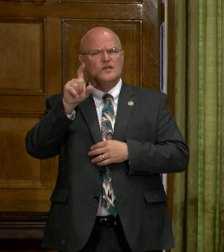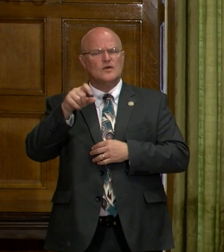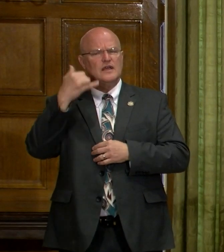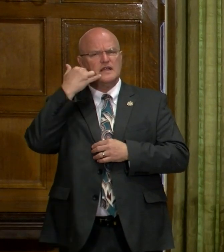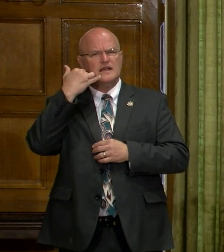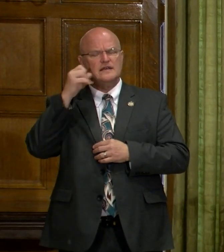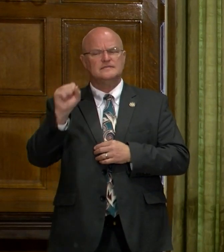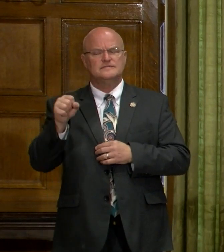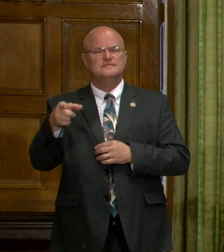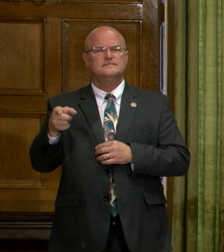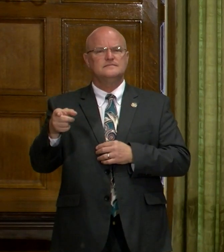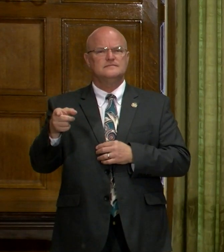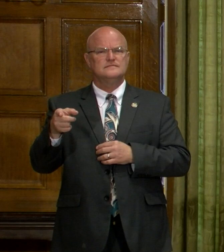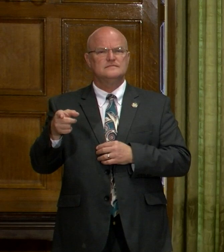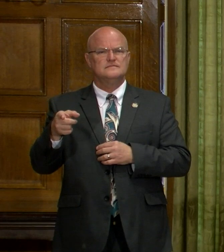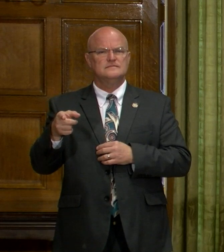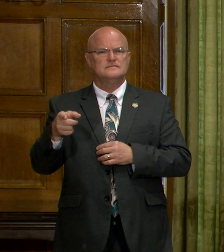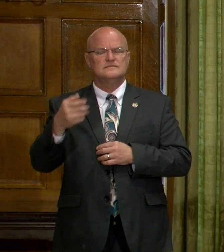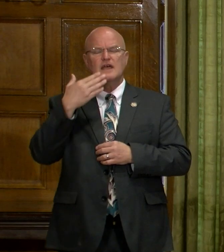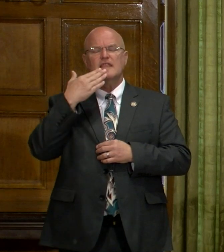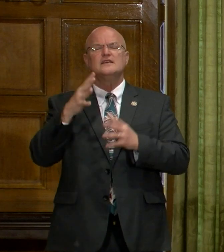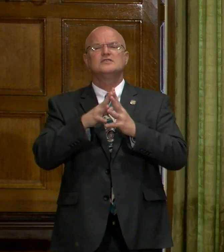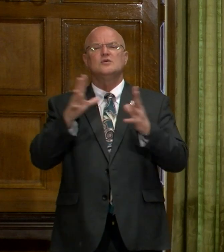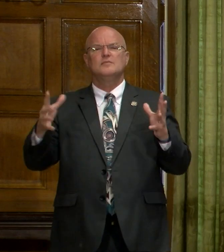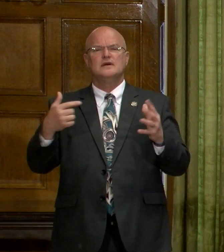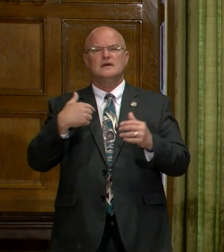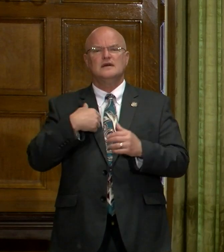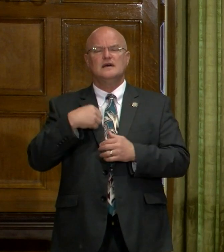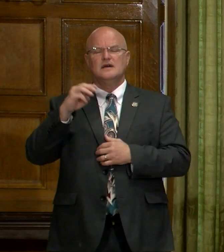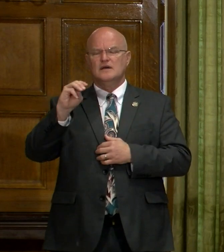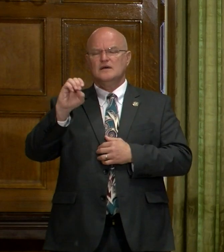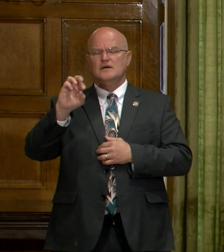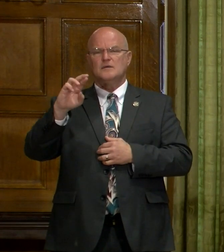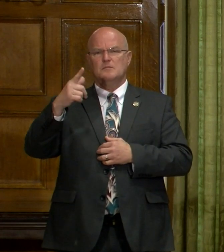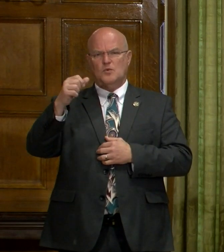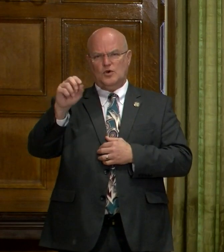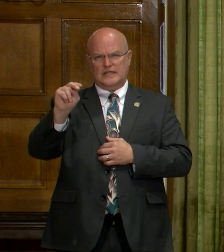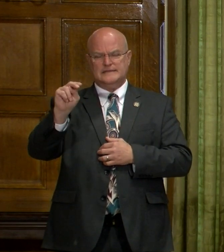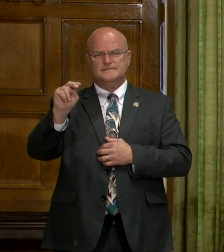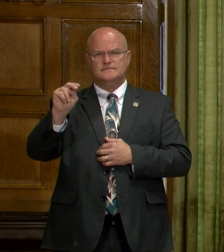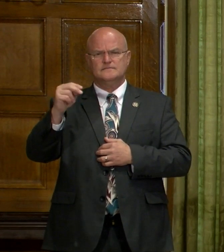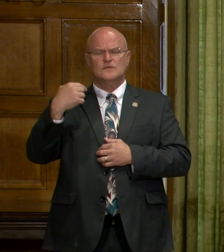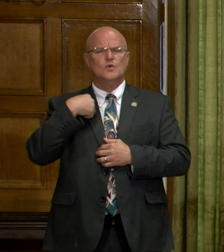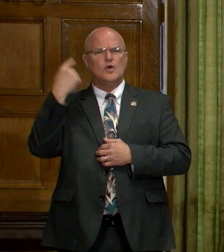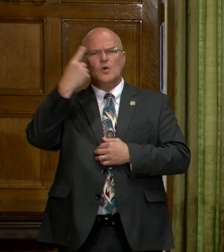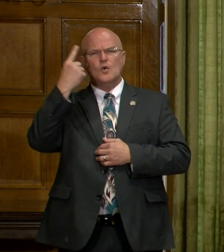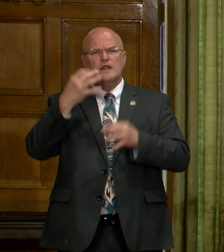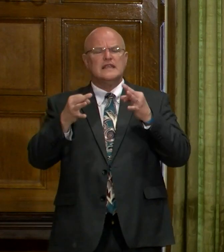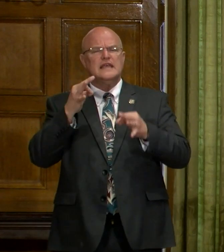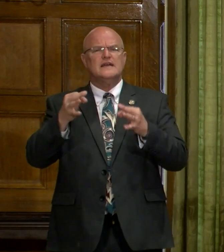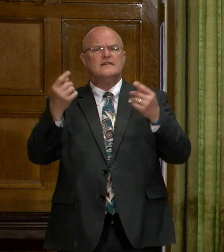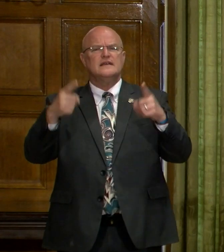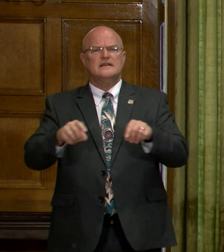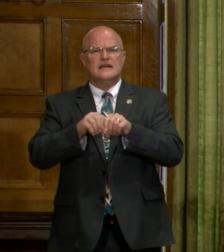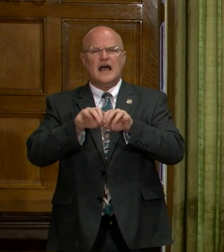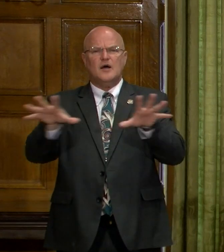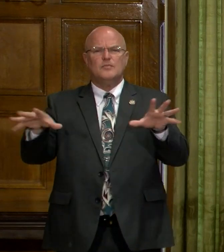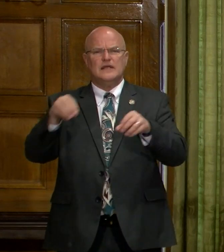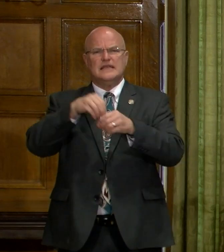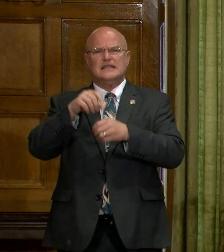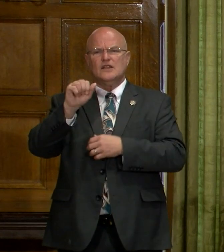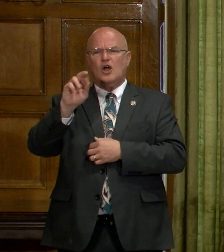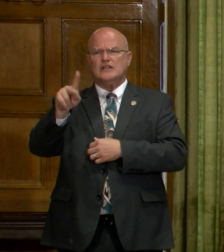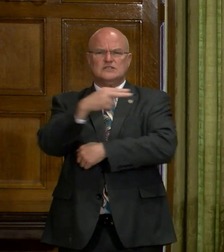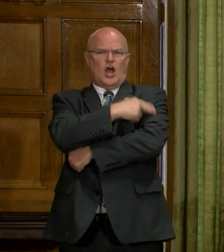question remotely? Yes, thank you so much. This is Morgan at KTHV. We were wondering if there's any instance of an outbreak within an